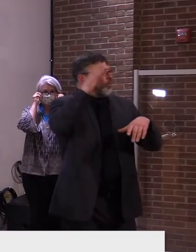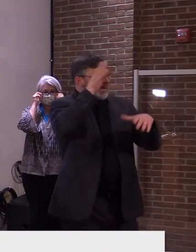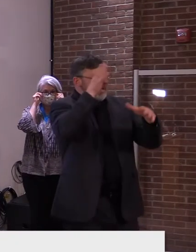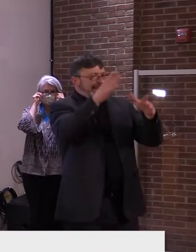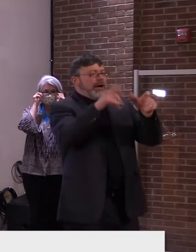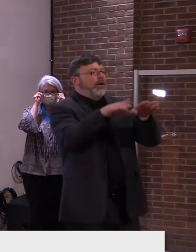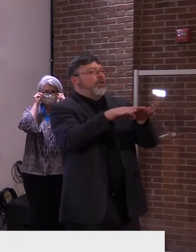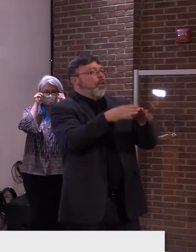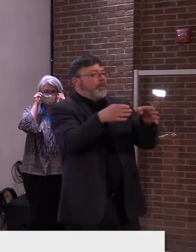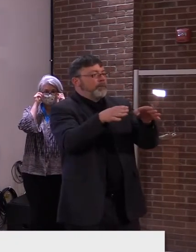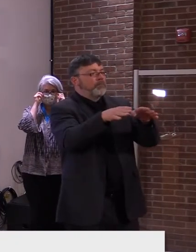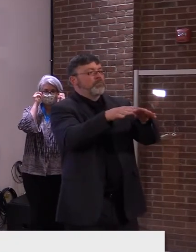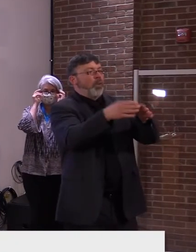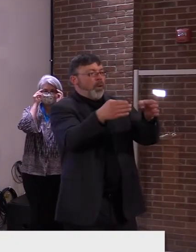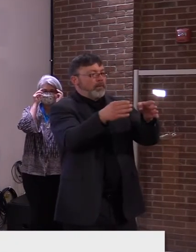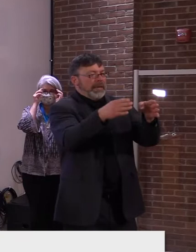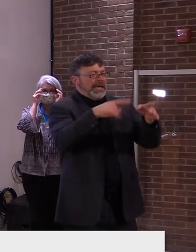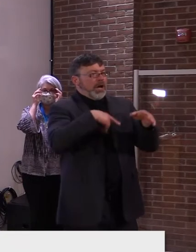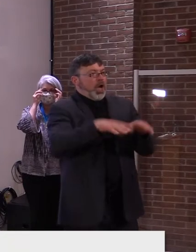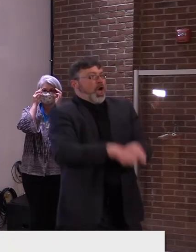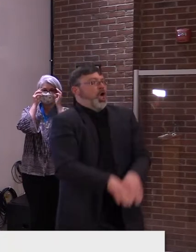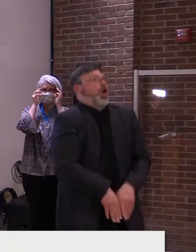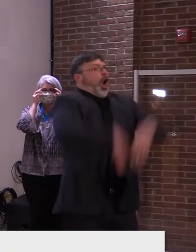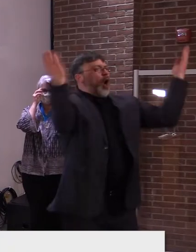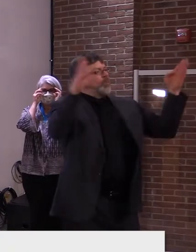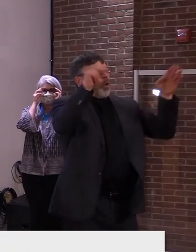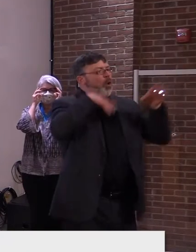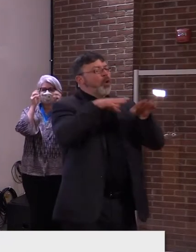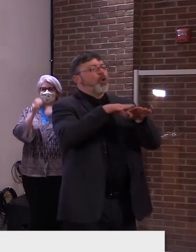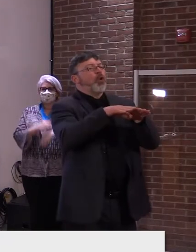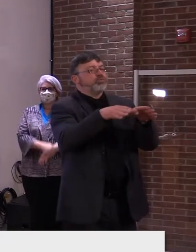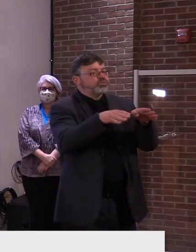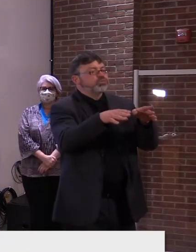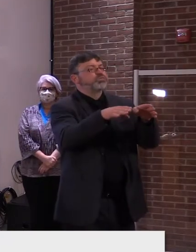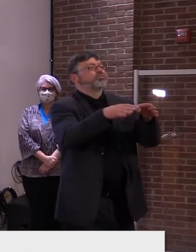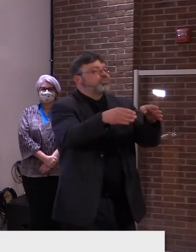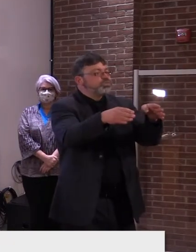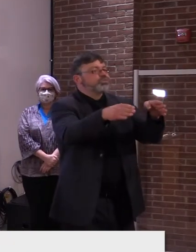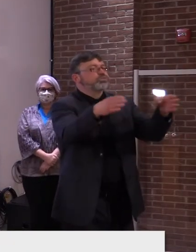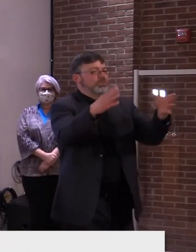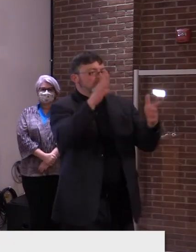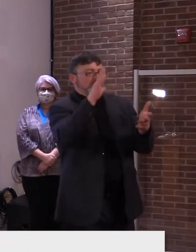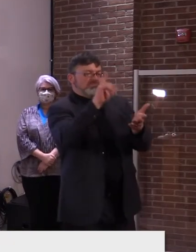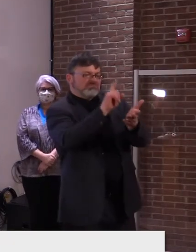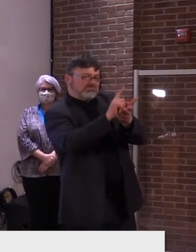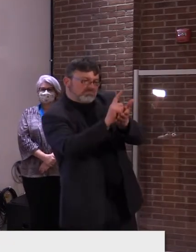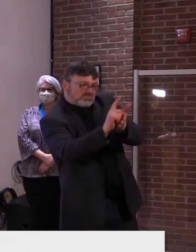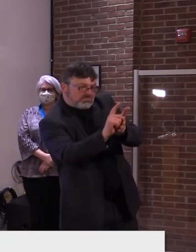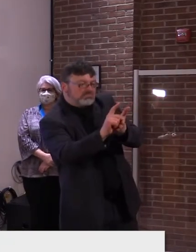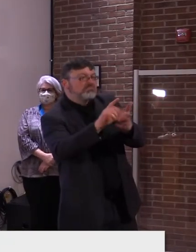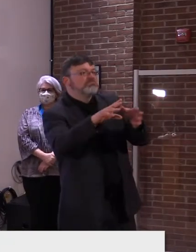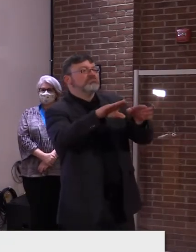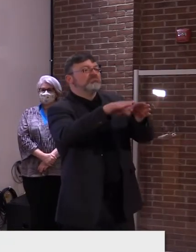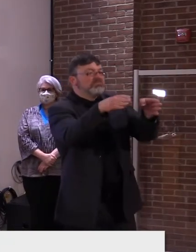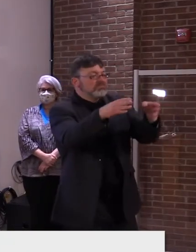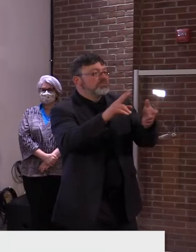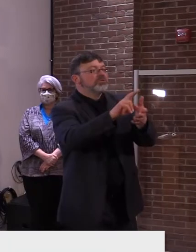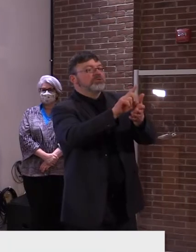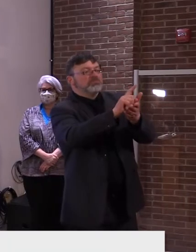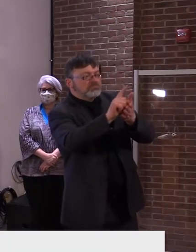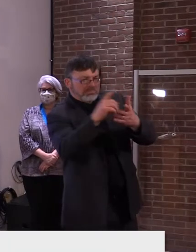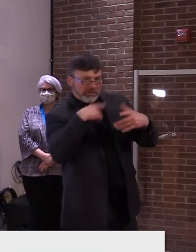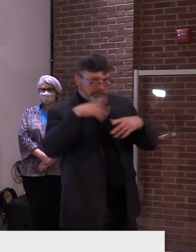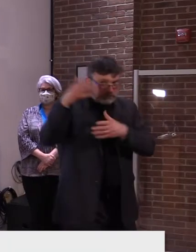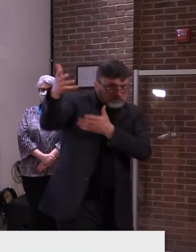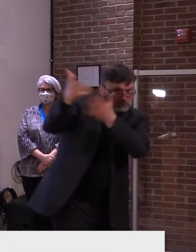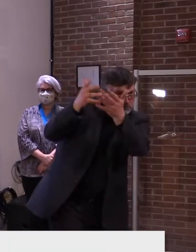spigot even over the next couple of weeks, as we did today with bars and clubs. But that will, it